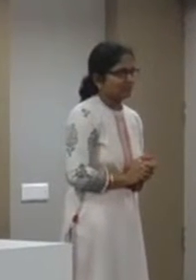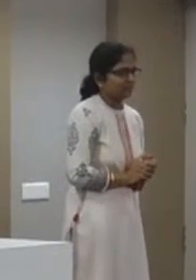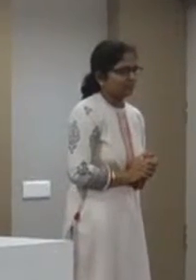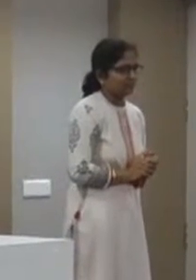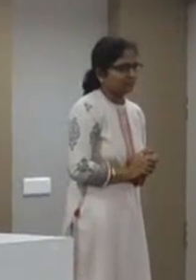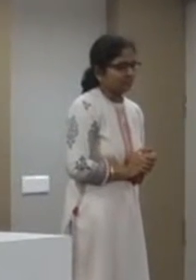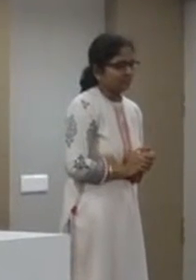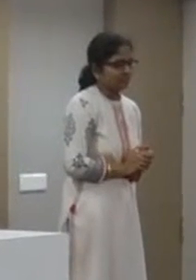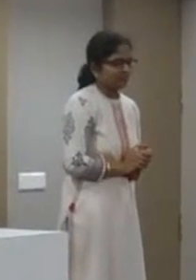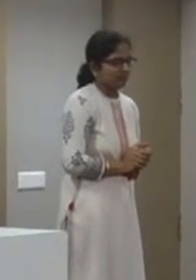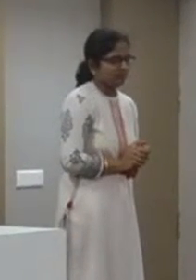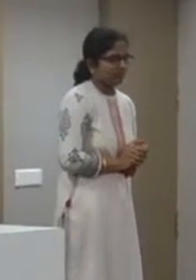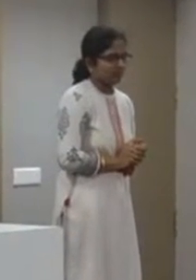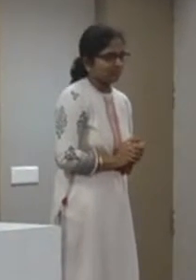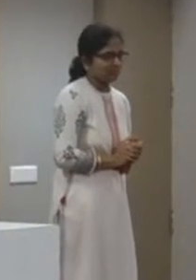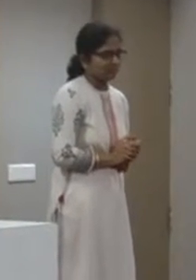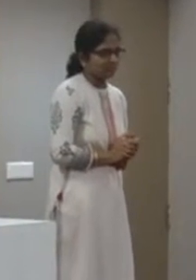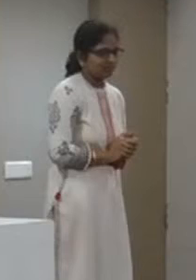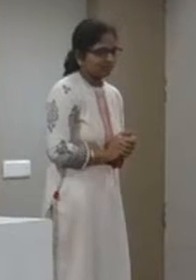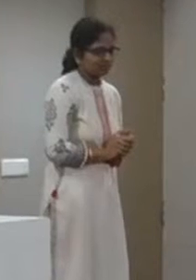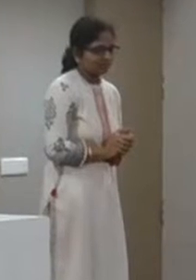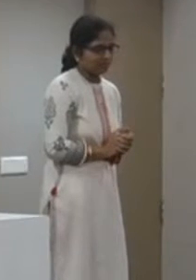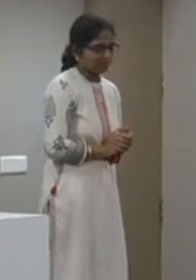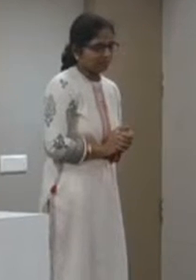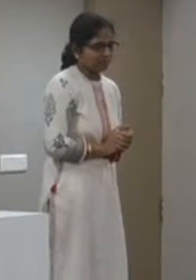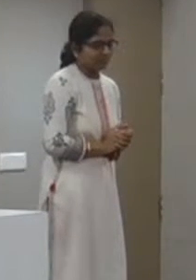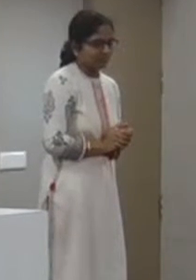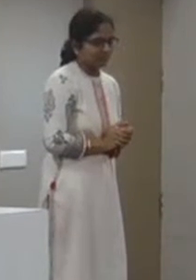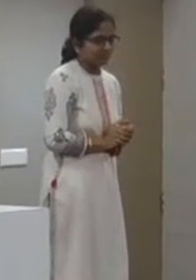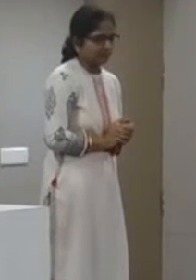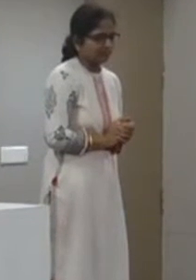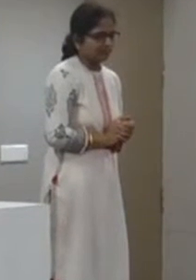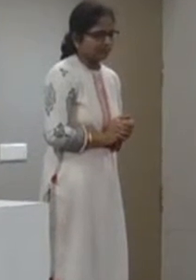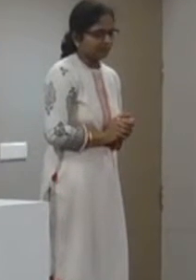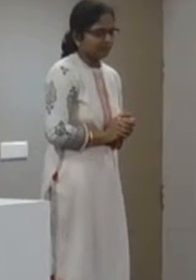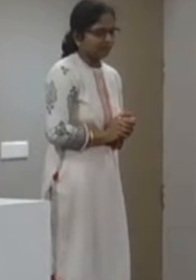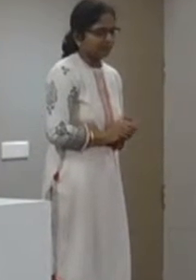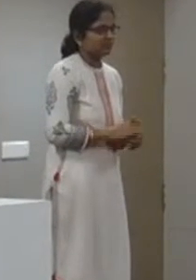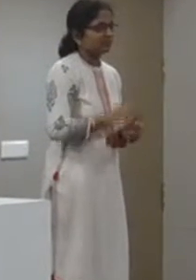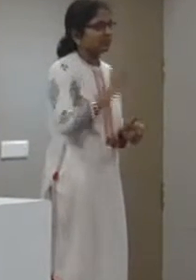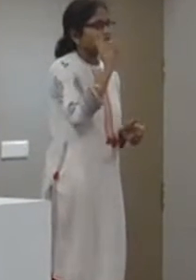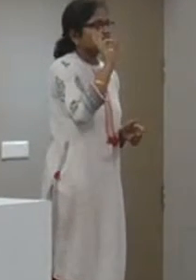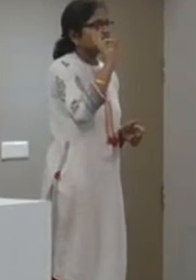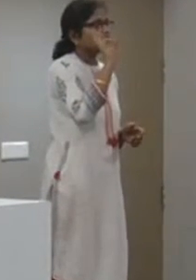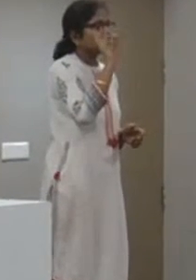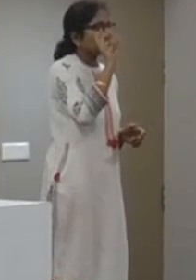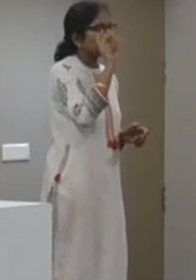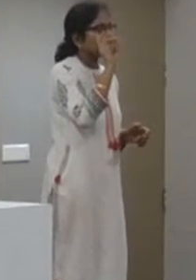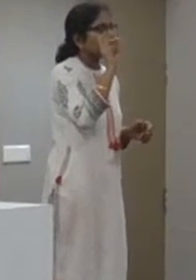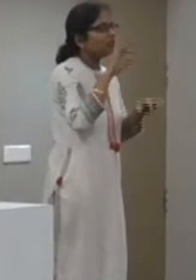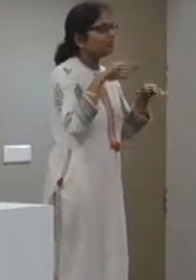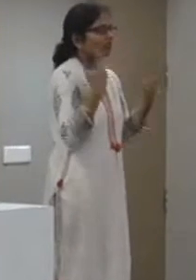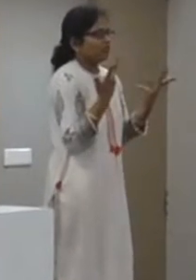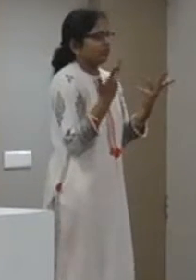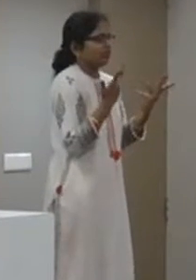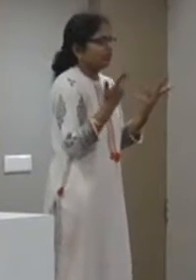Third is the actual demonstration of what exactly happens in the polling